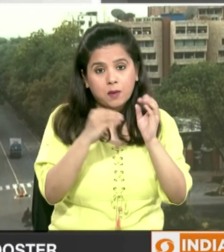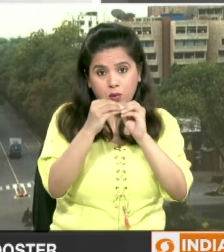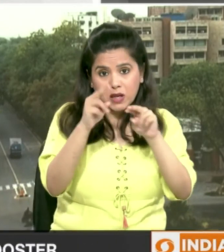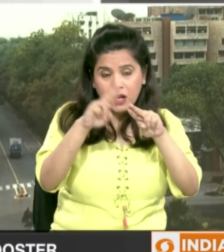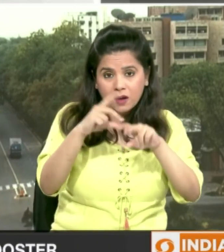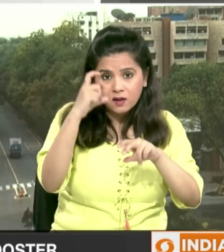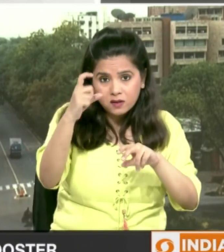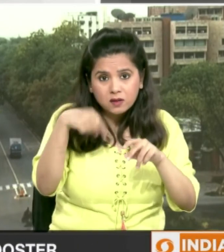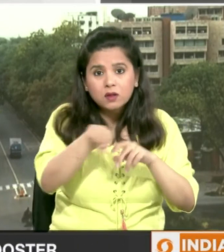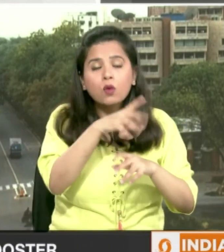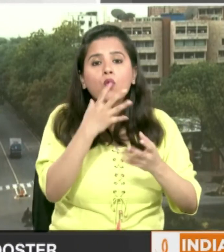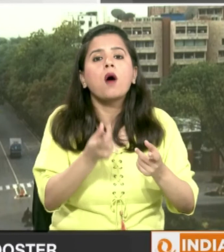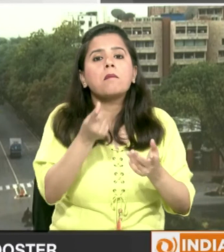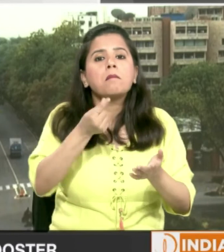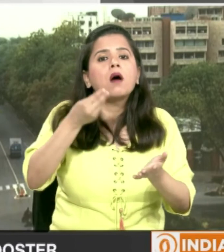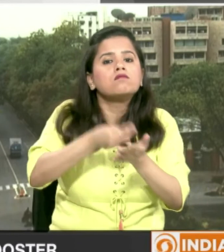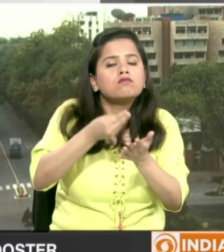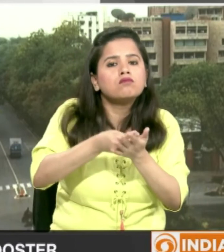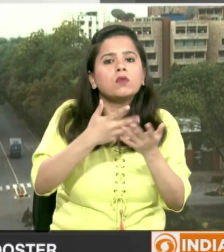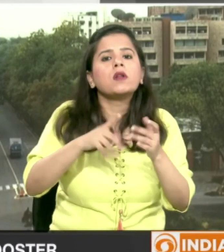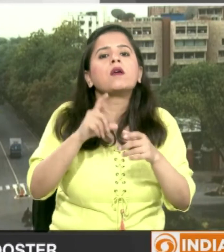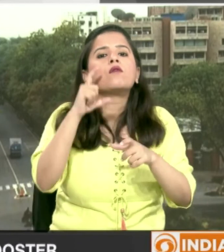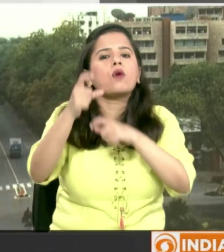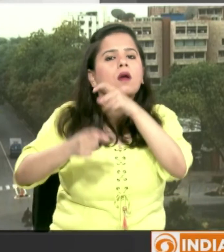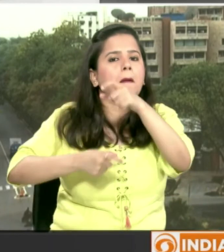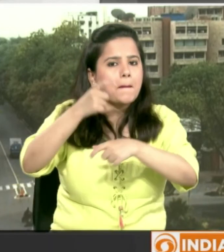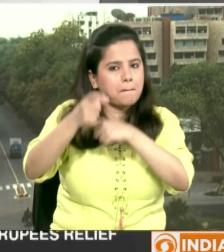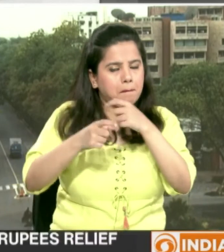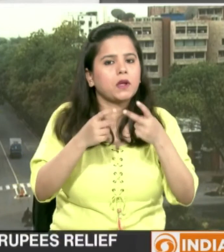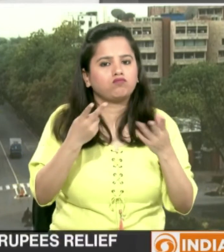Housing Finance Corporations and the